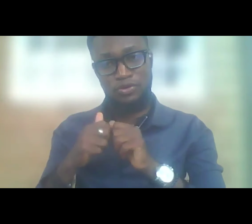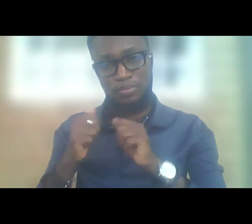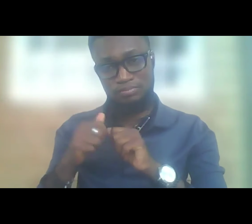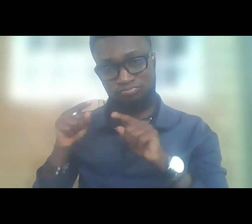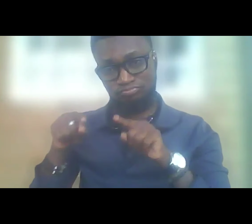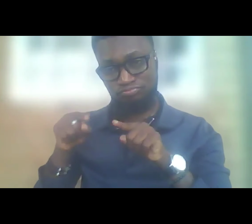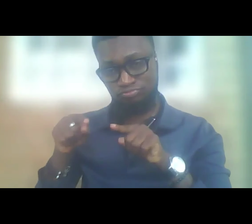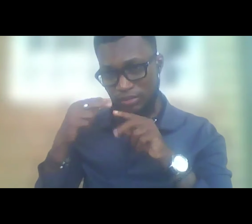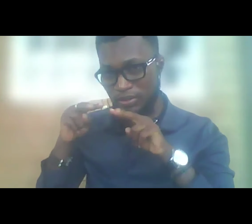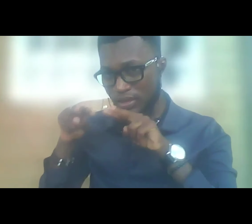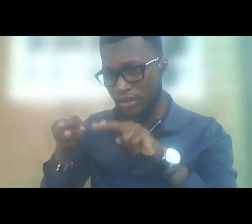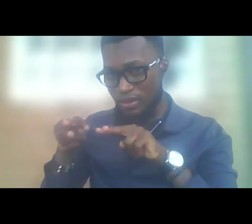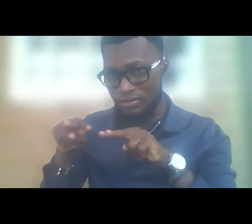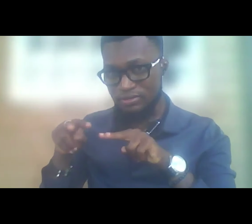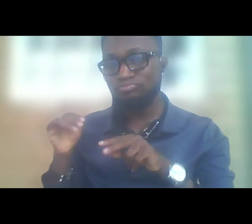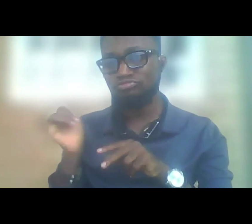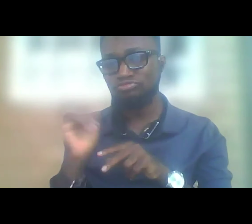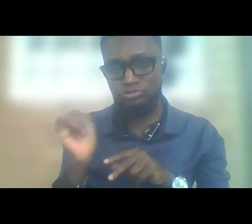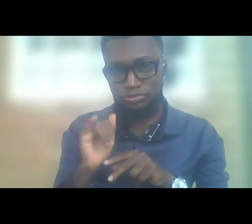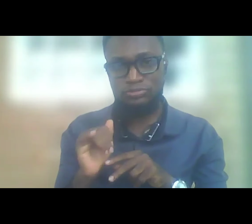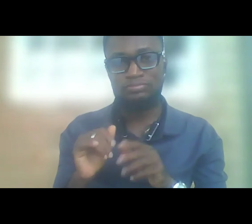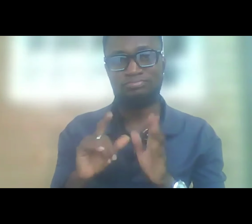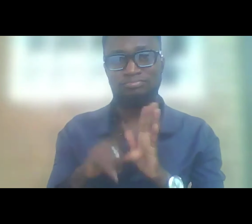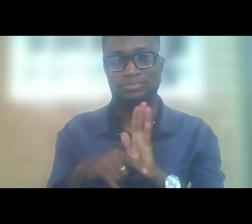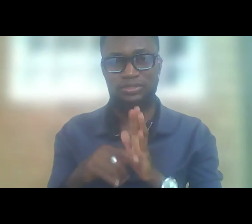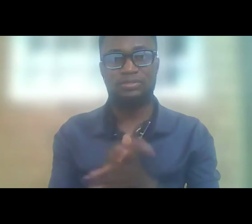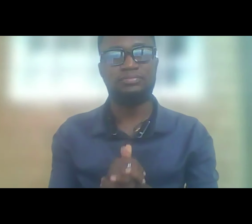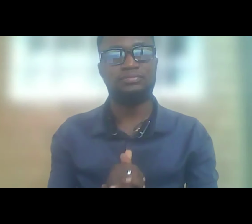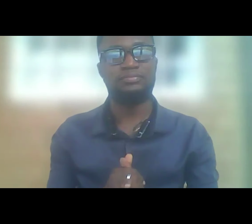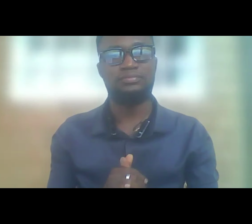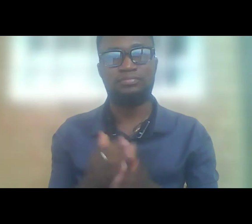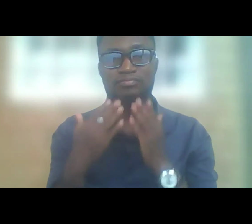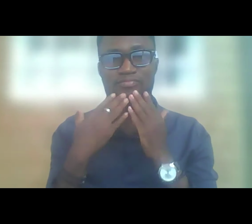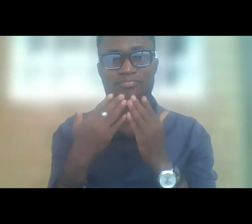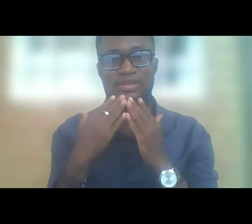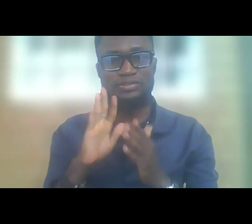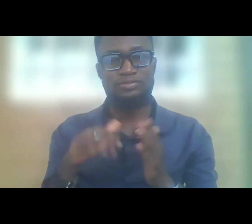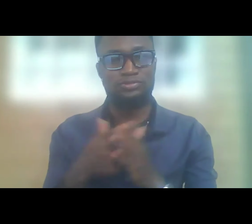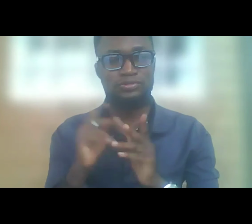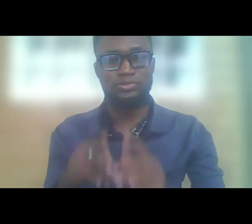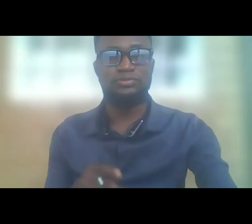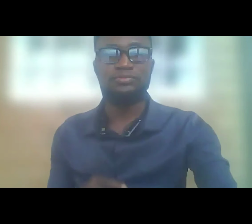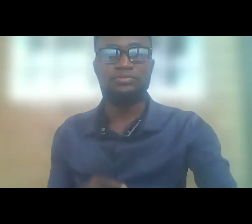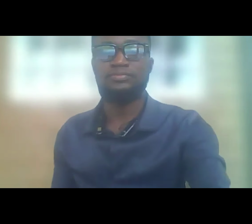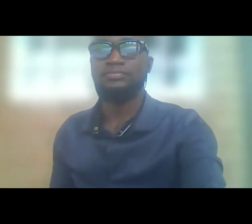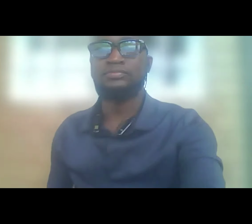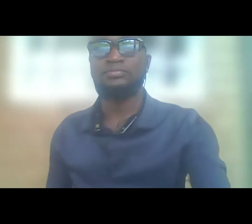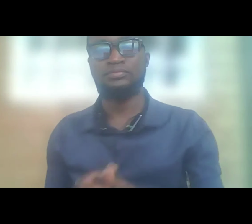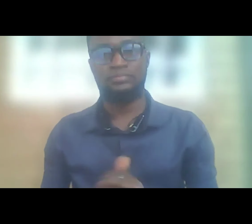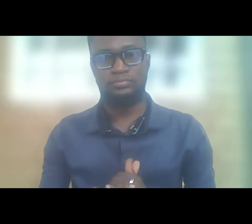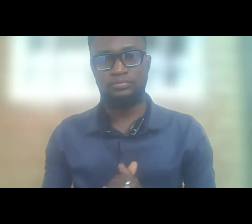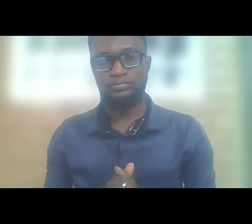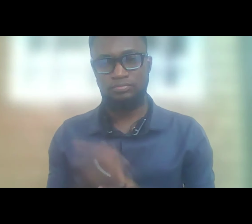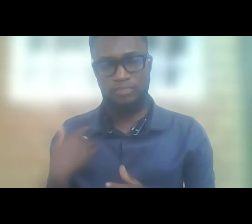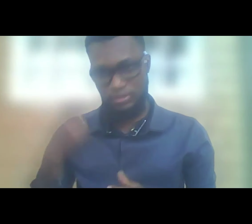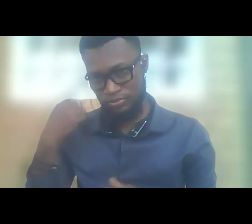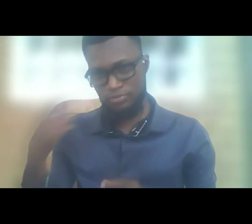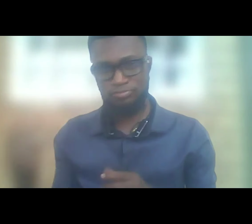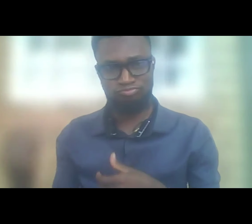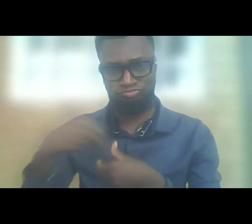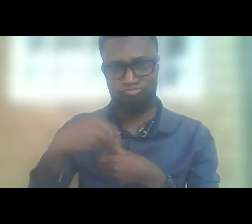from, and what country they are from. Thank you, everyone. Can you please go ahead? I